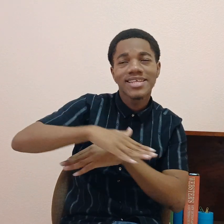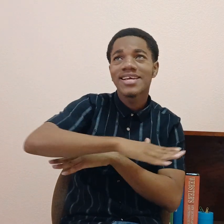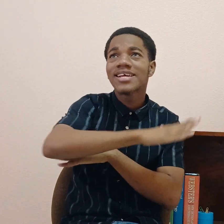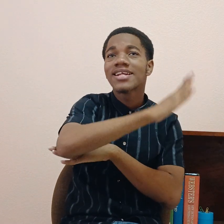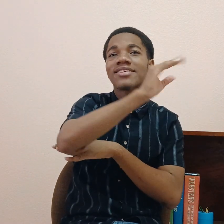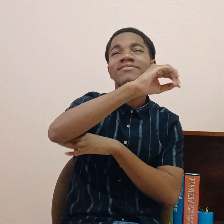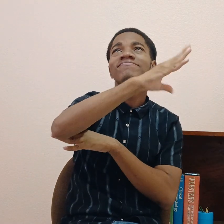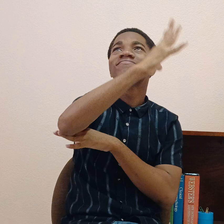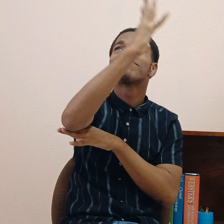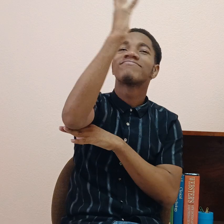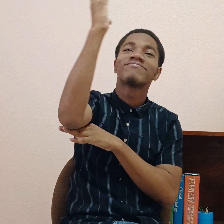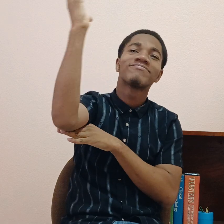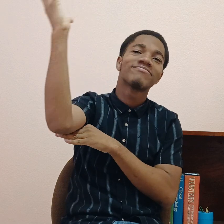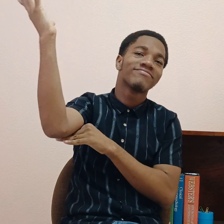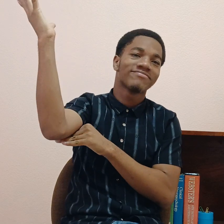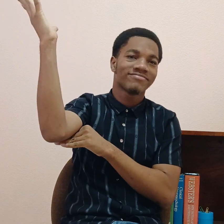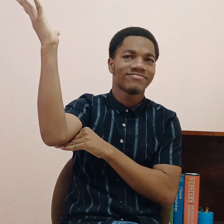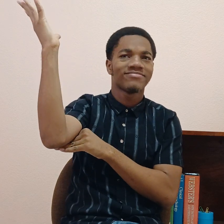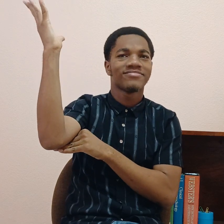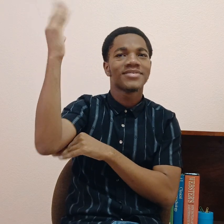You created all the planets.